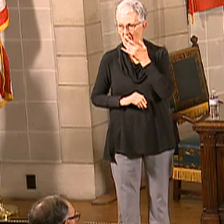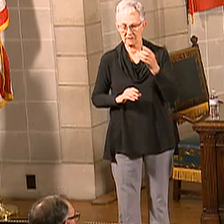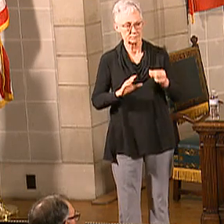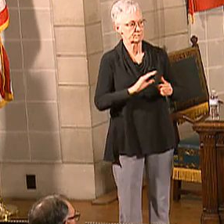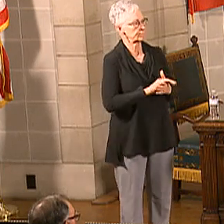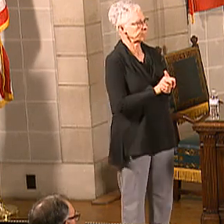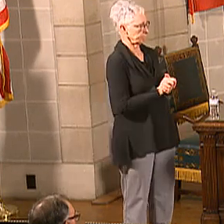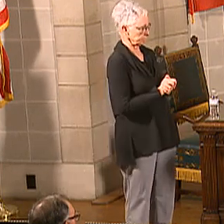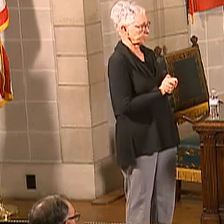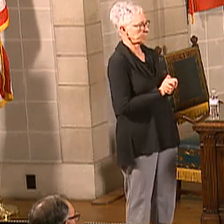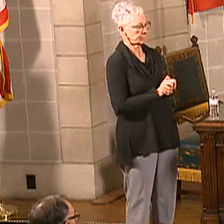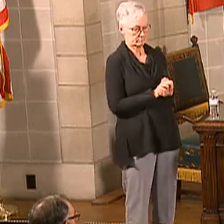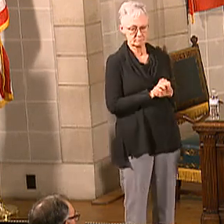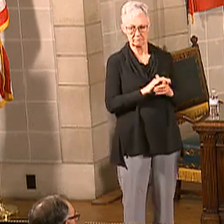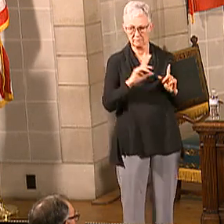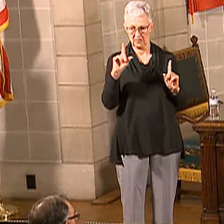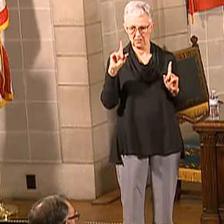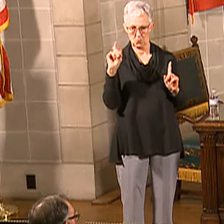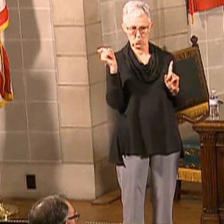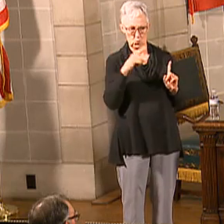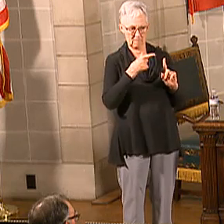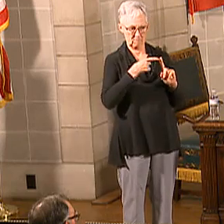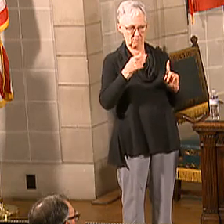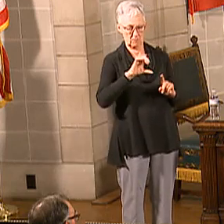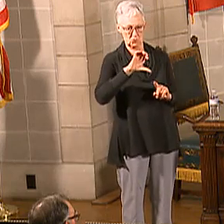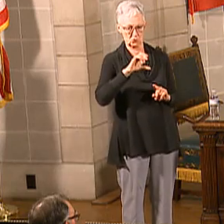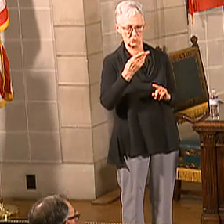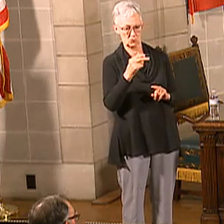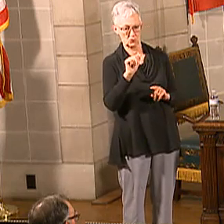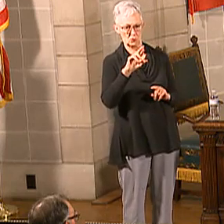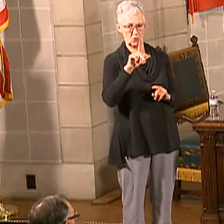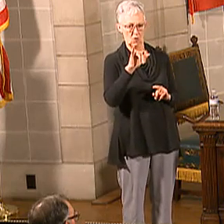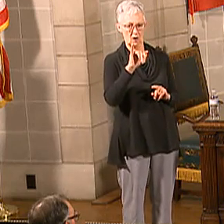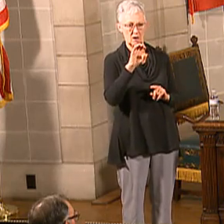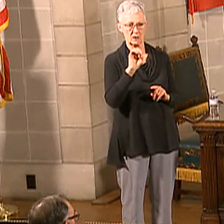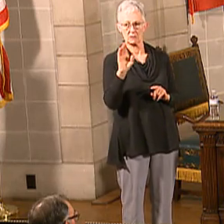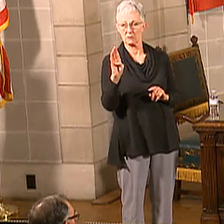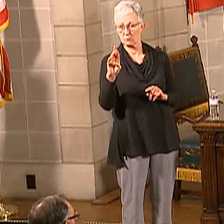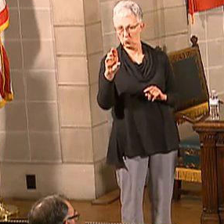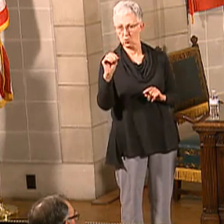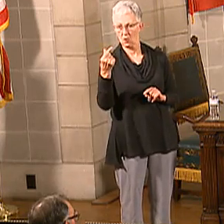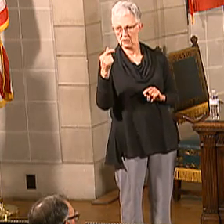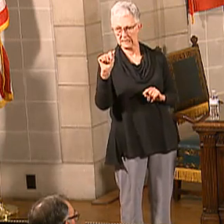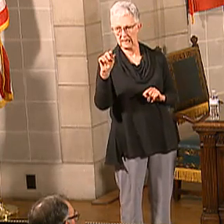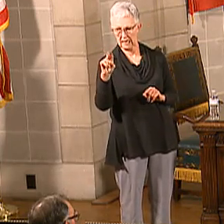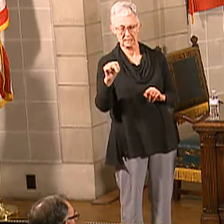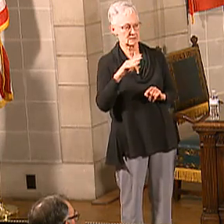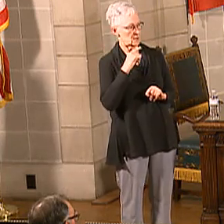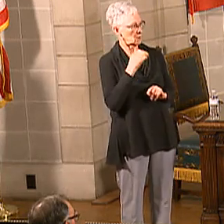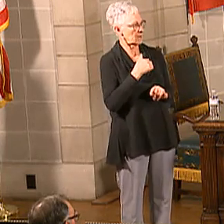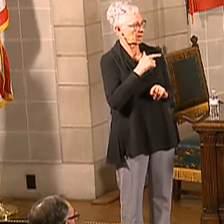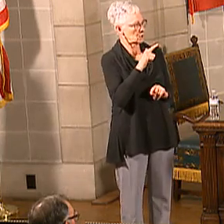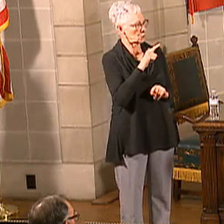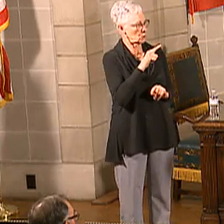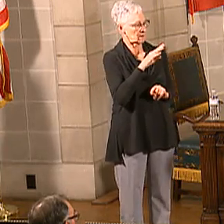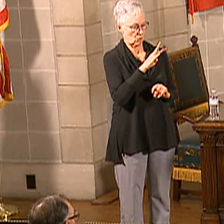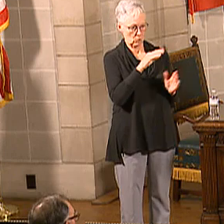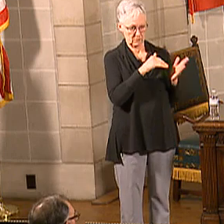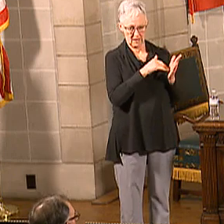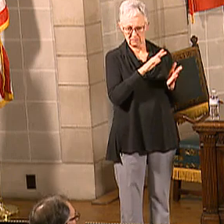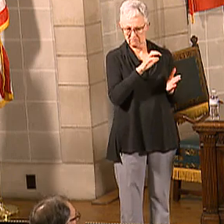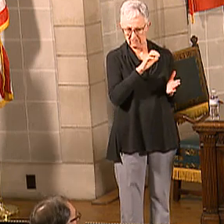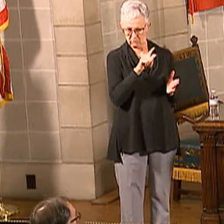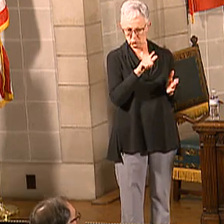week? So the question from Charlie Brogan is status of initial claims, and that's that 24,527 number that I gave